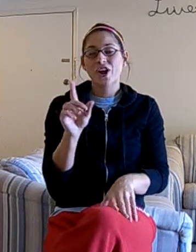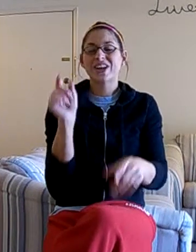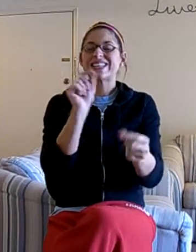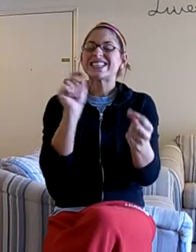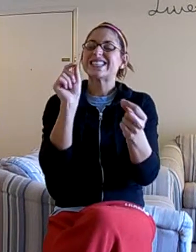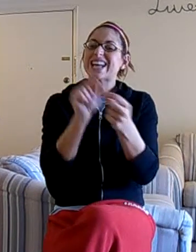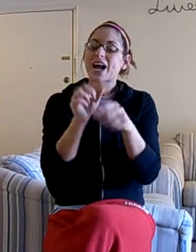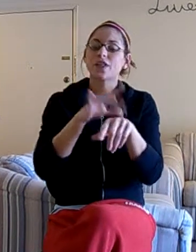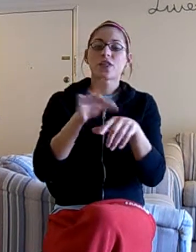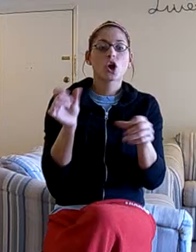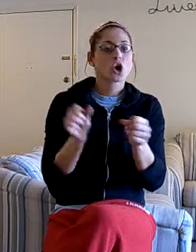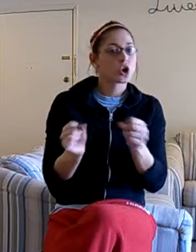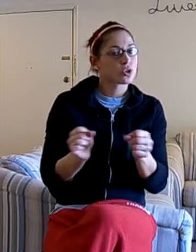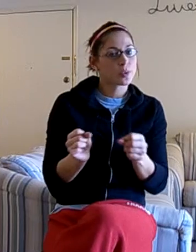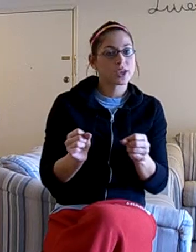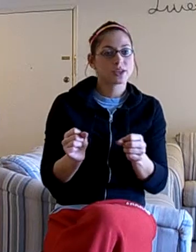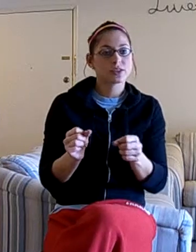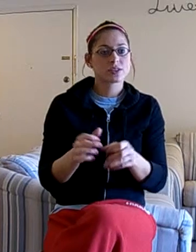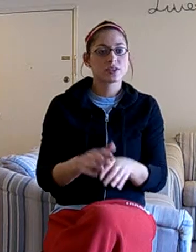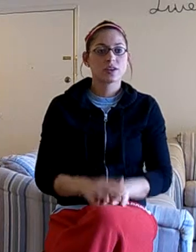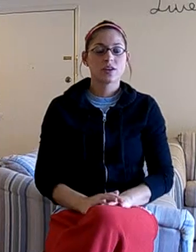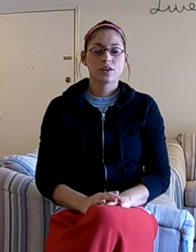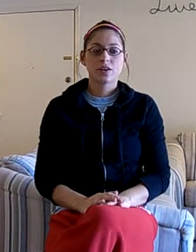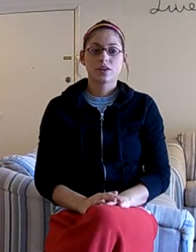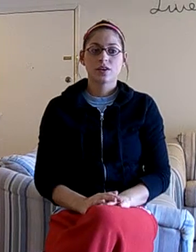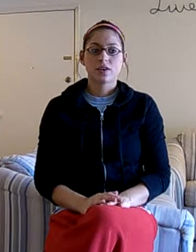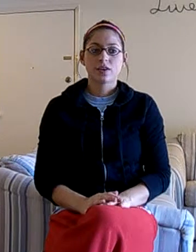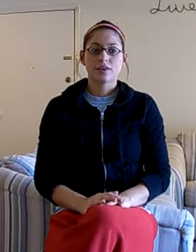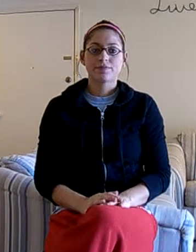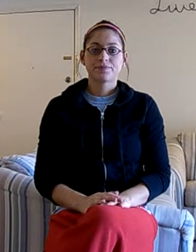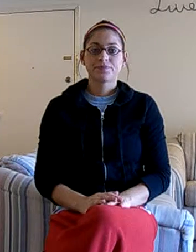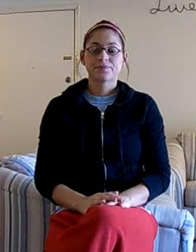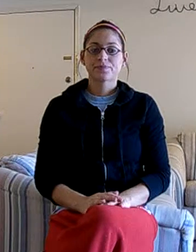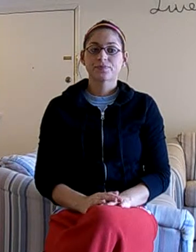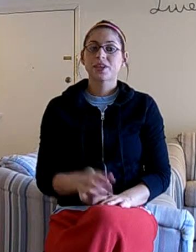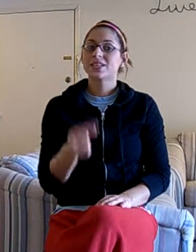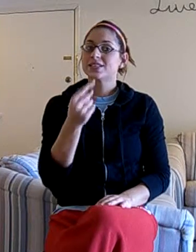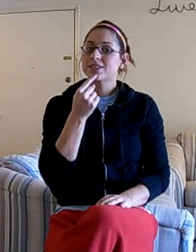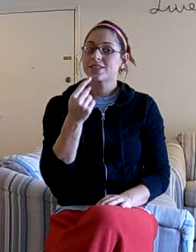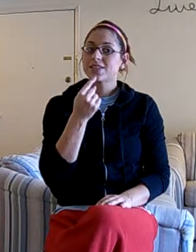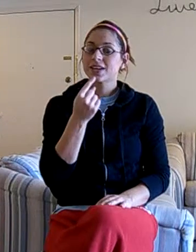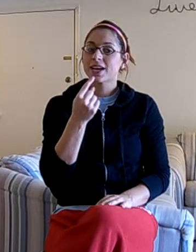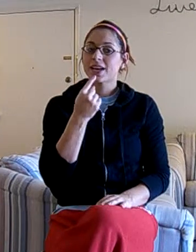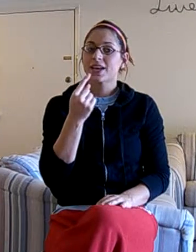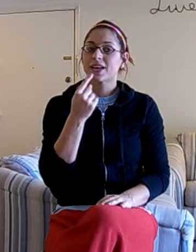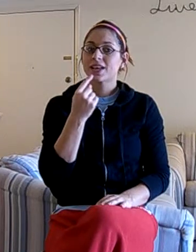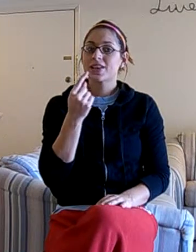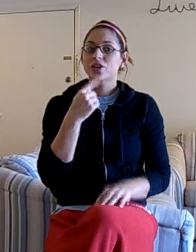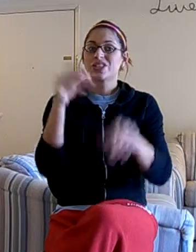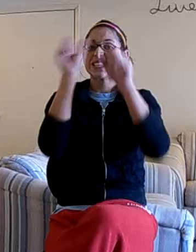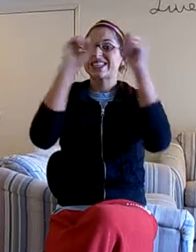is. Now, let's say there's a seismograph station here in